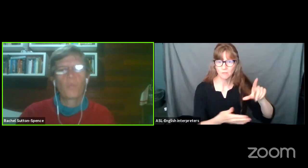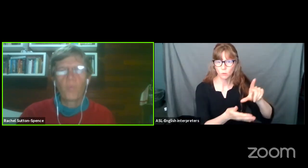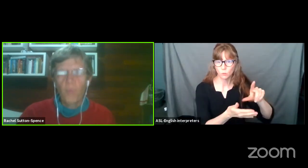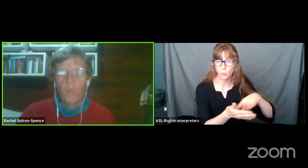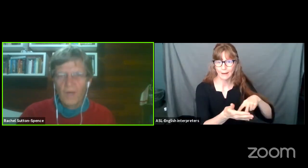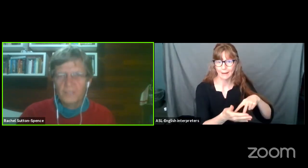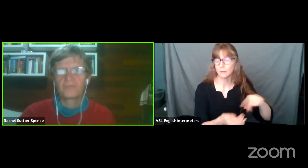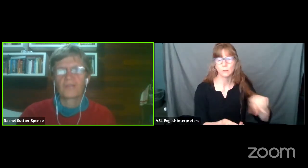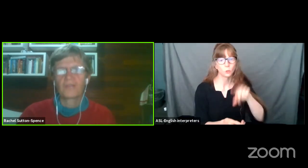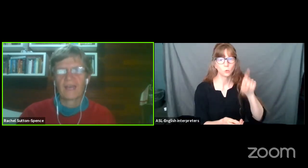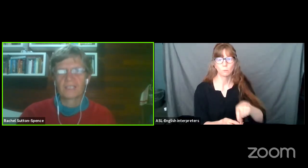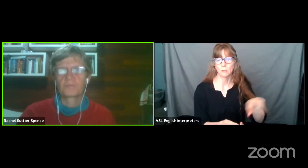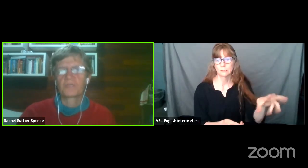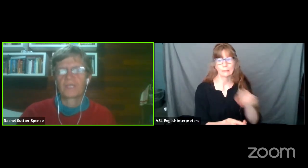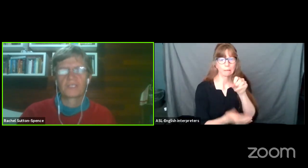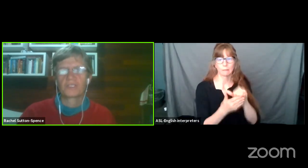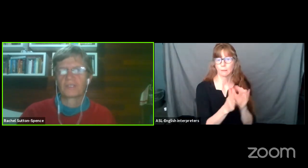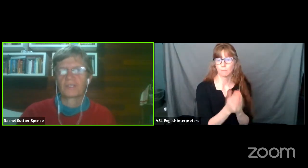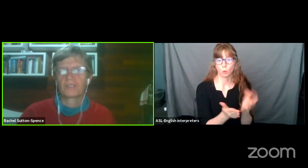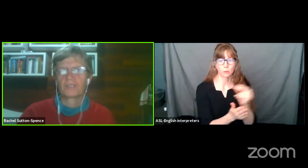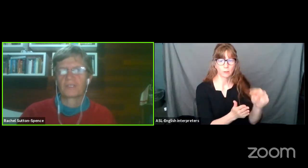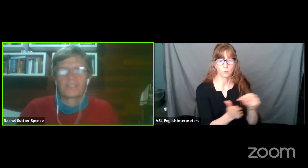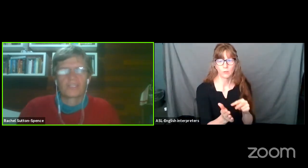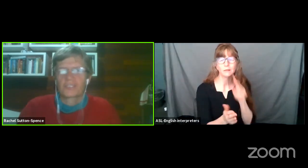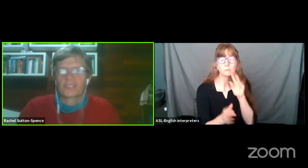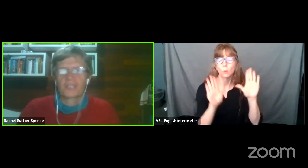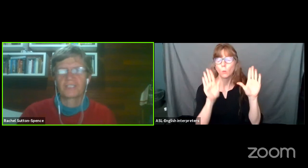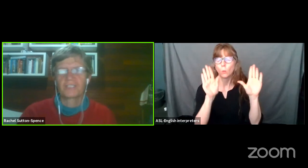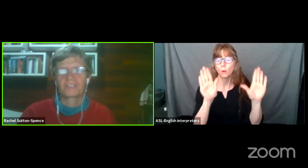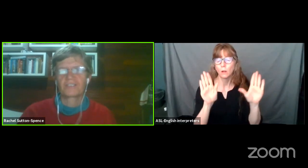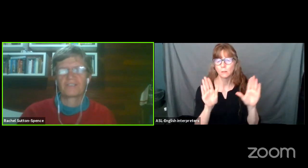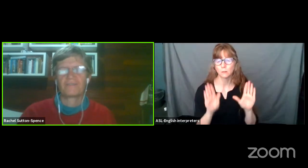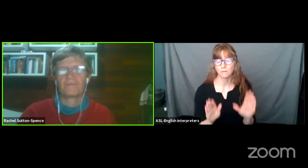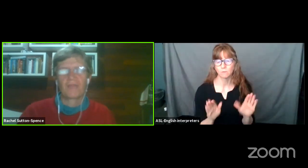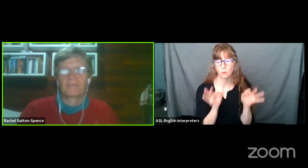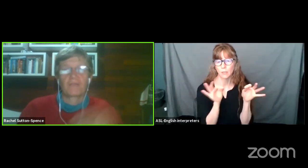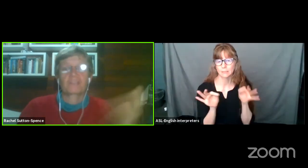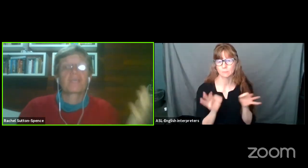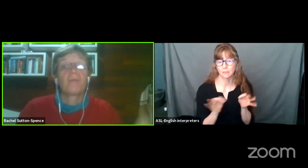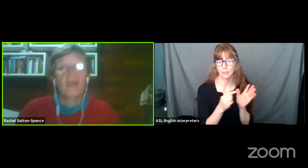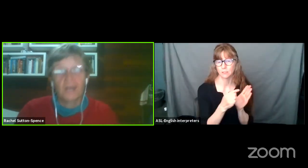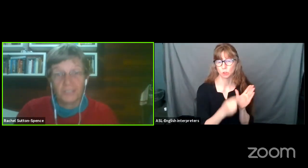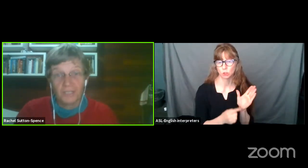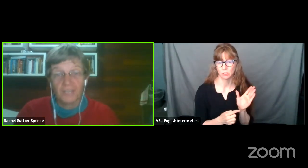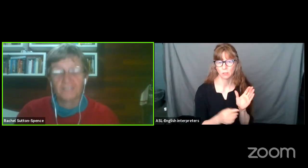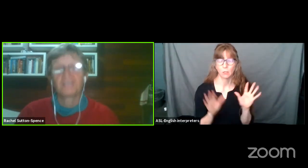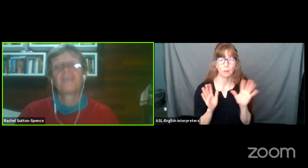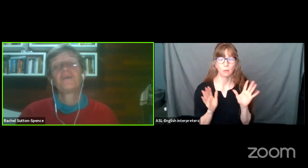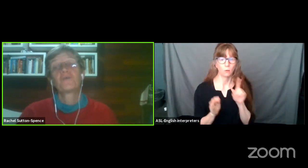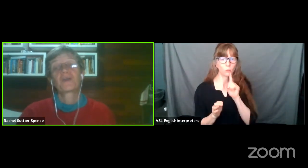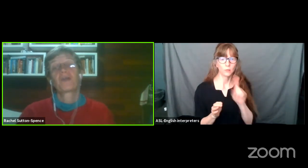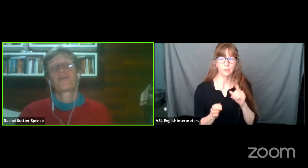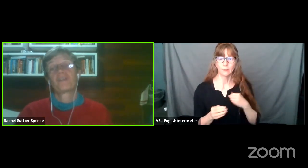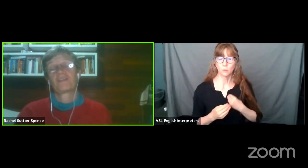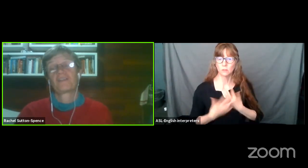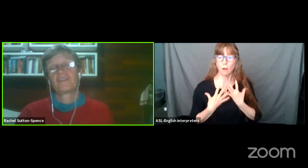most wonderful explanation. It just started, it set my heart alight when I read it in the